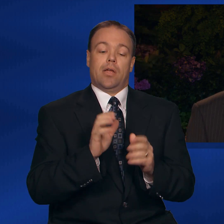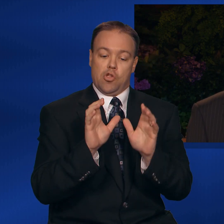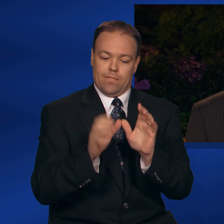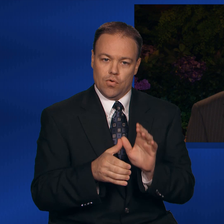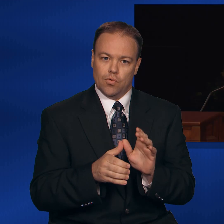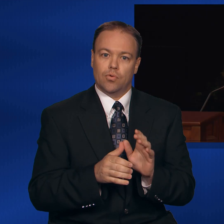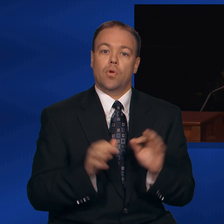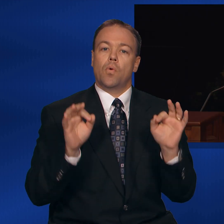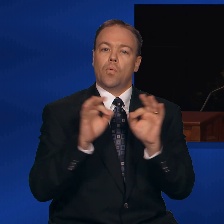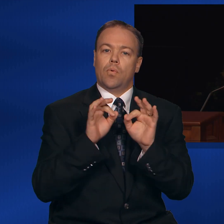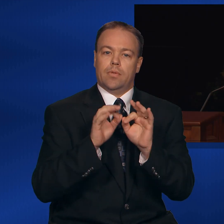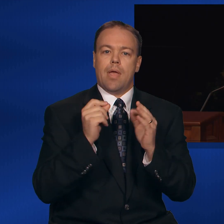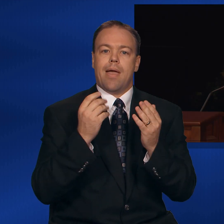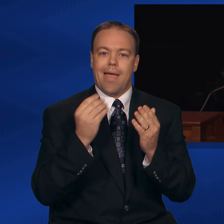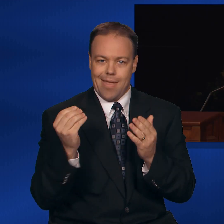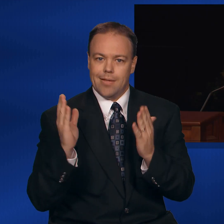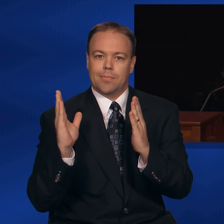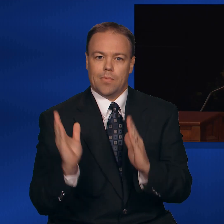preparation.